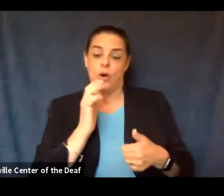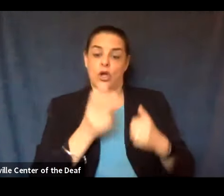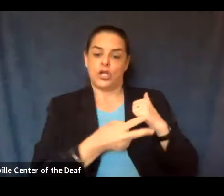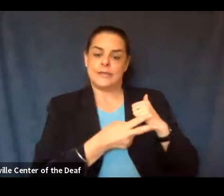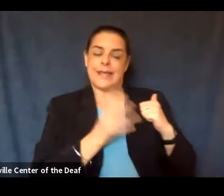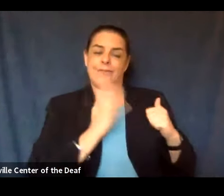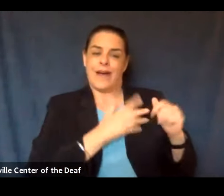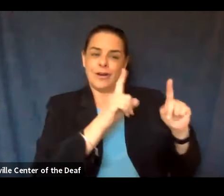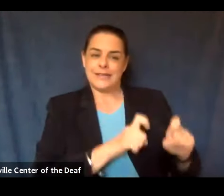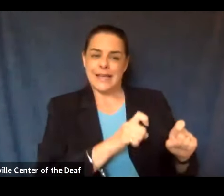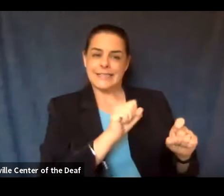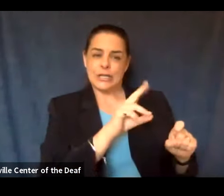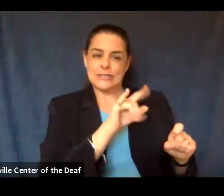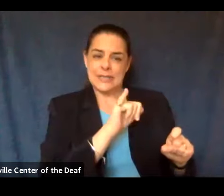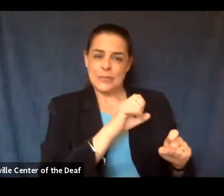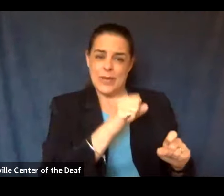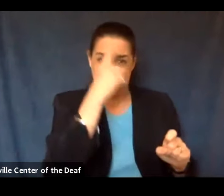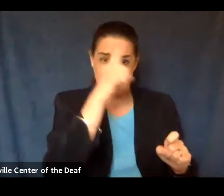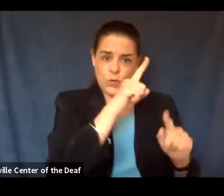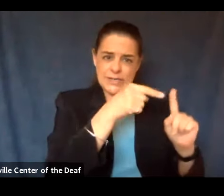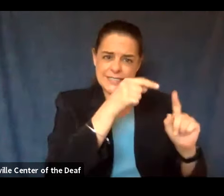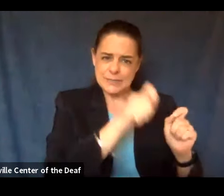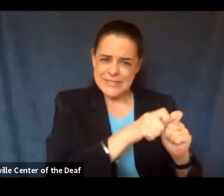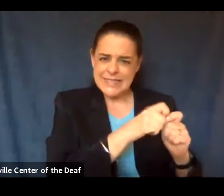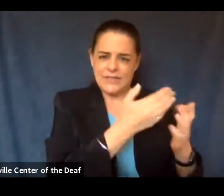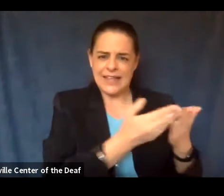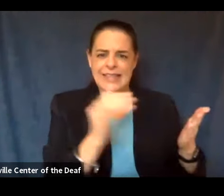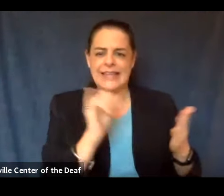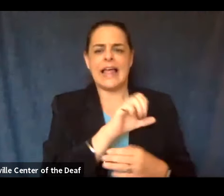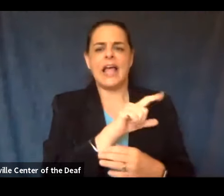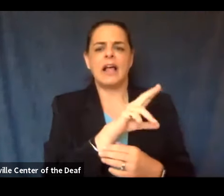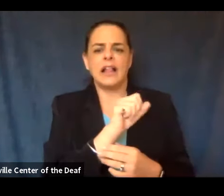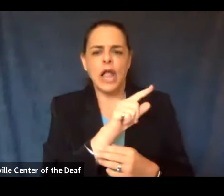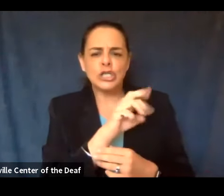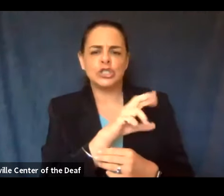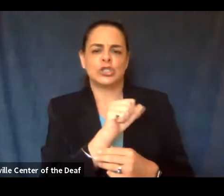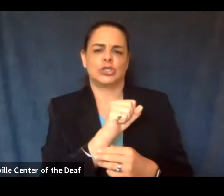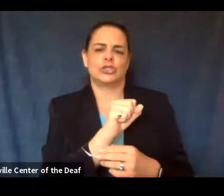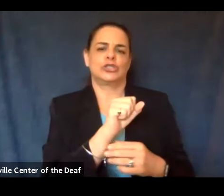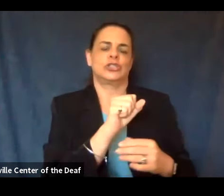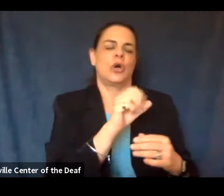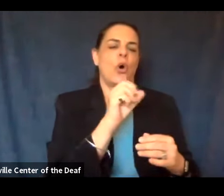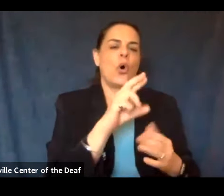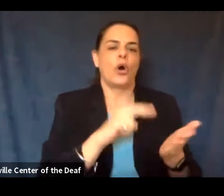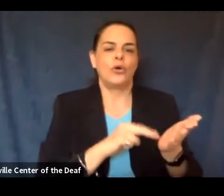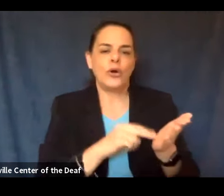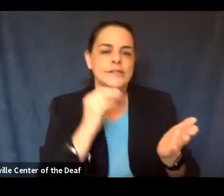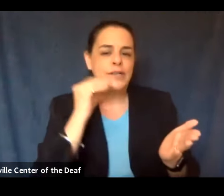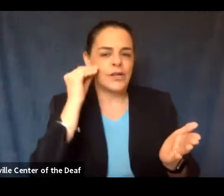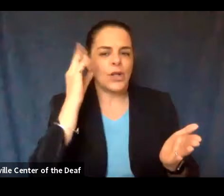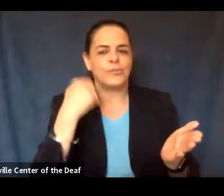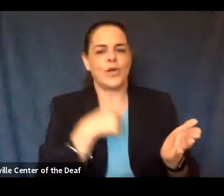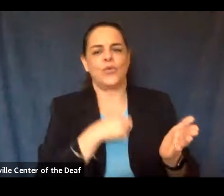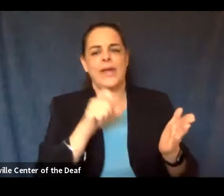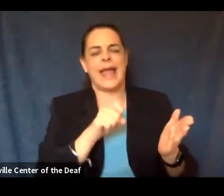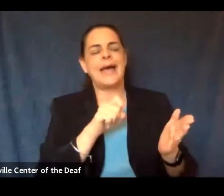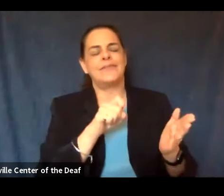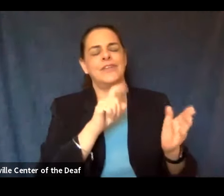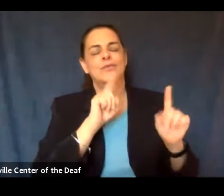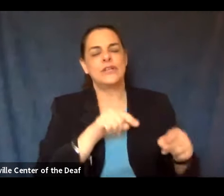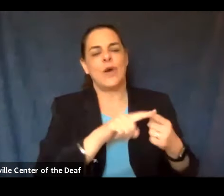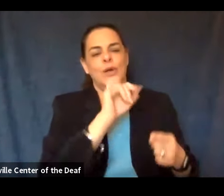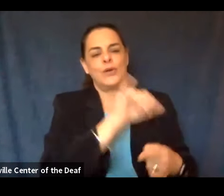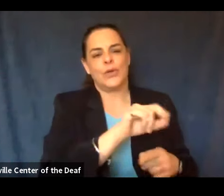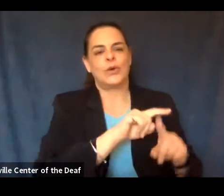supplies for specific things like clusters or nursing homes, because we have to respond to those differently than